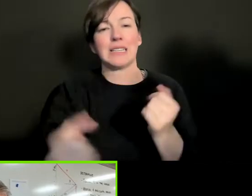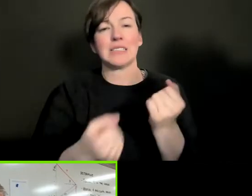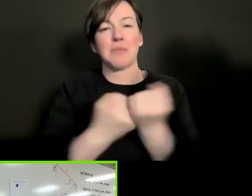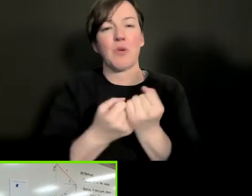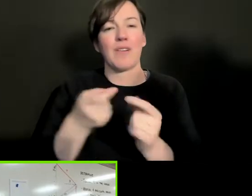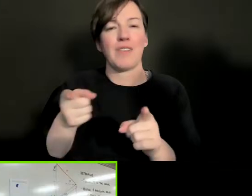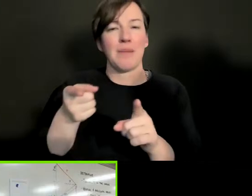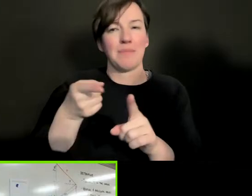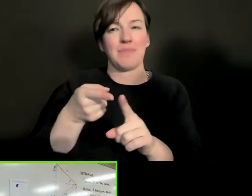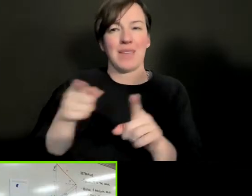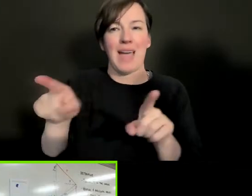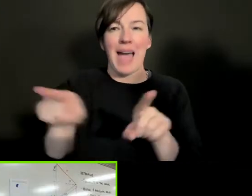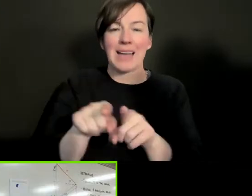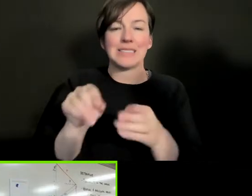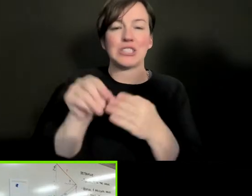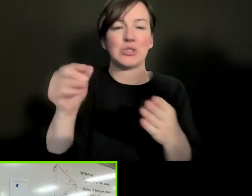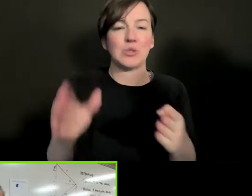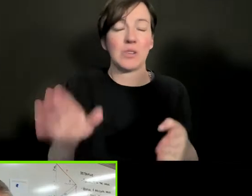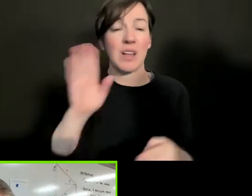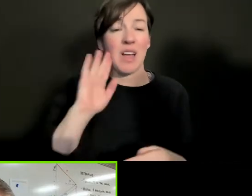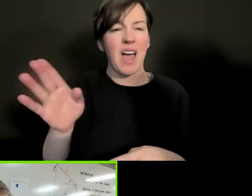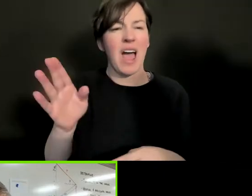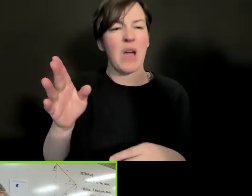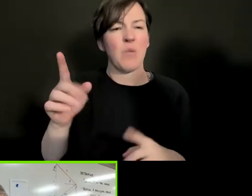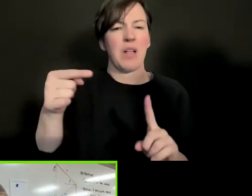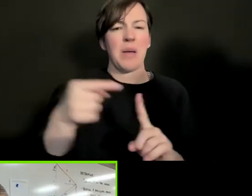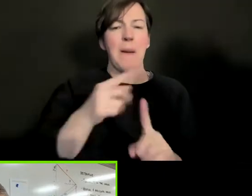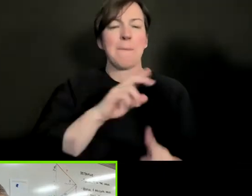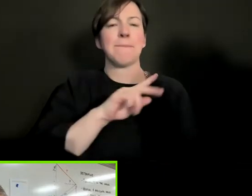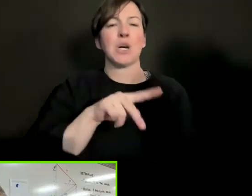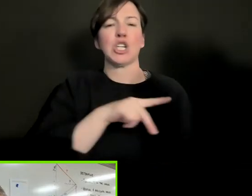student. I'll take a point of personal privilege.